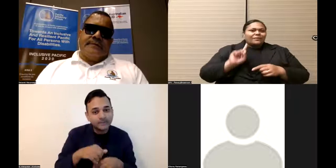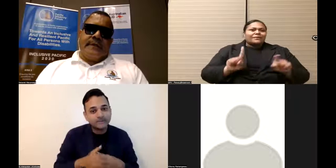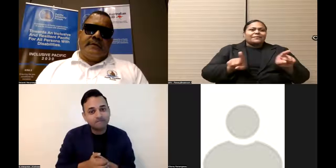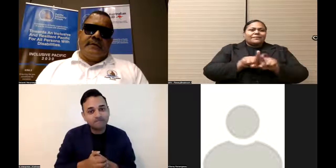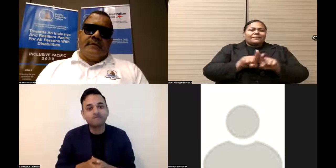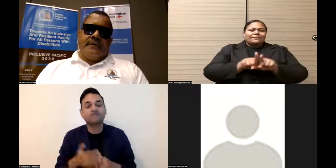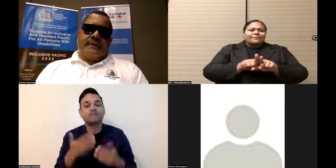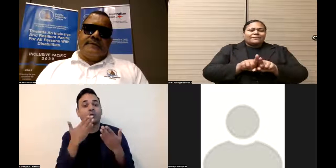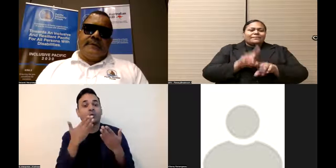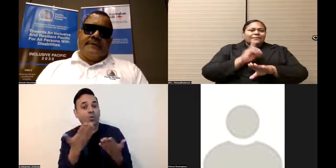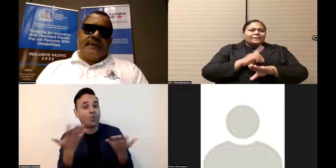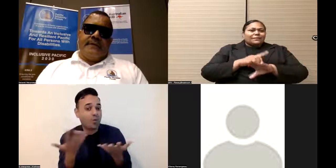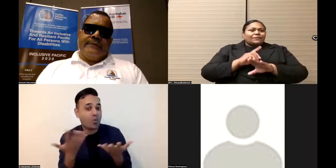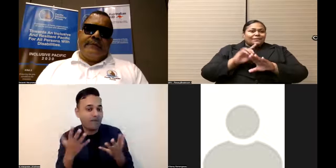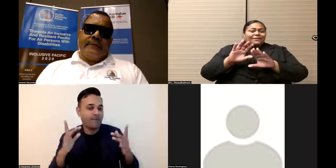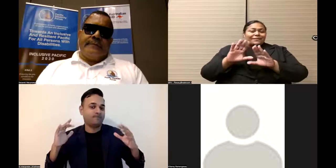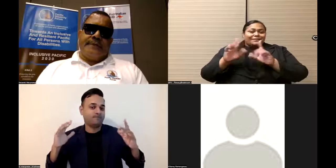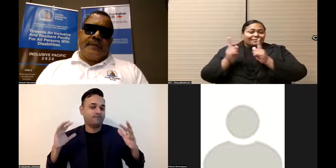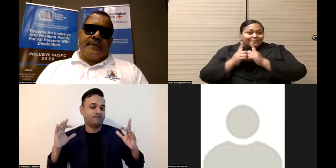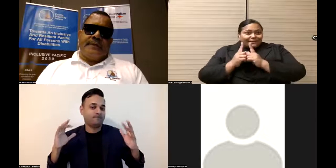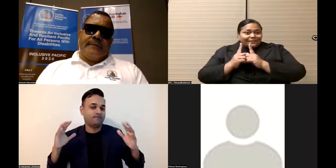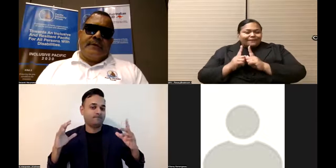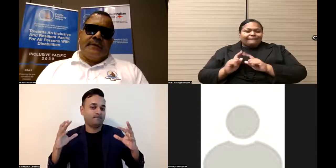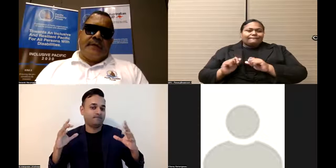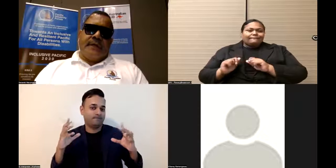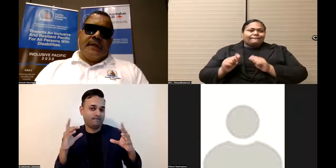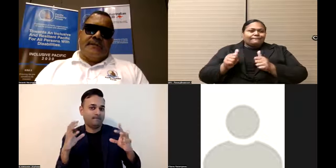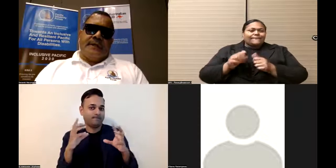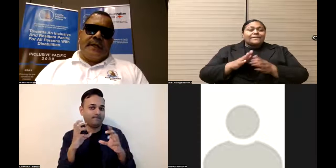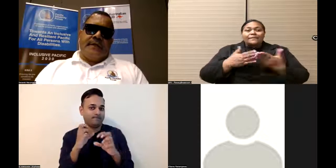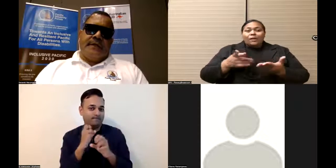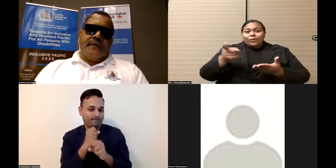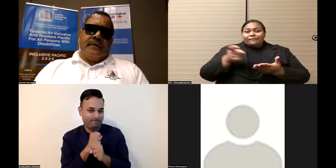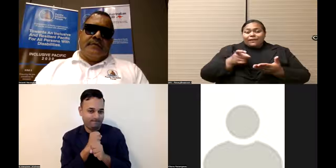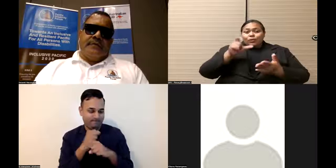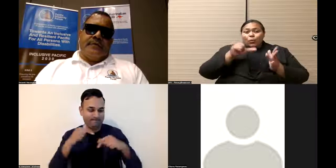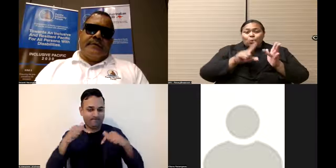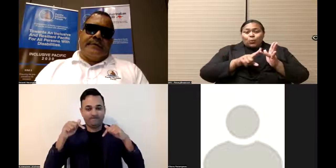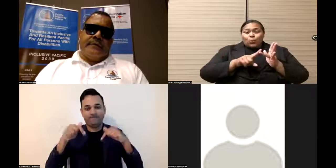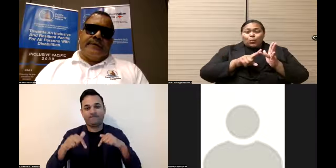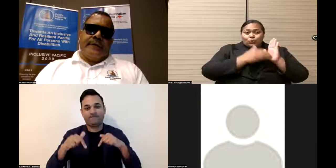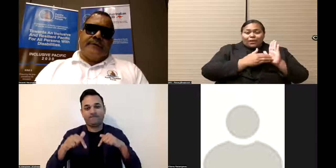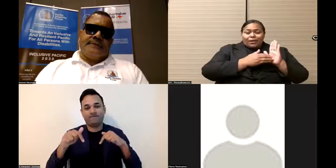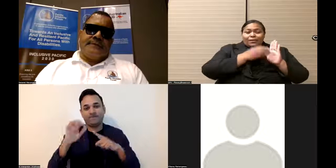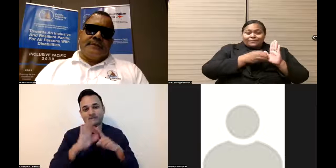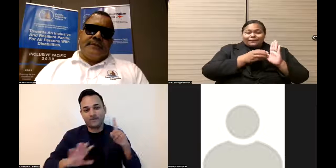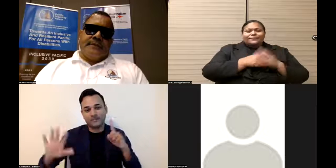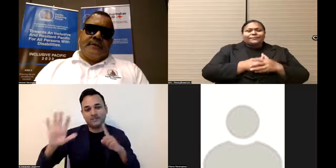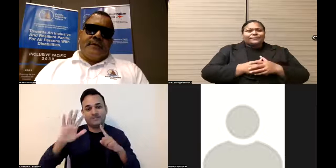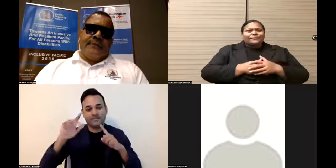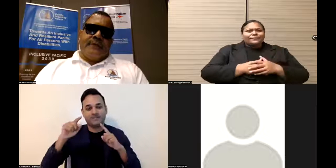the co-chair of Pacific Disability Forum, Mr. Alato Atama Alato Talangi, to move a vote of